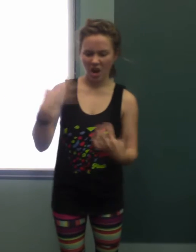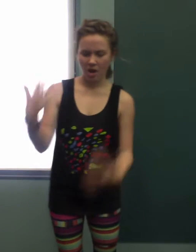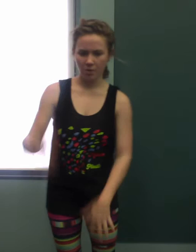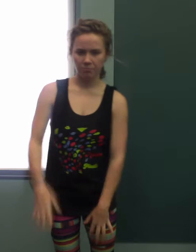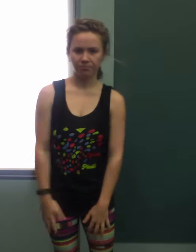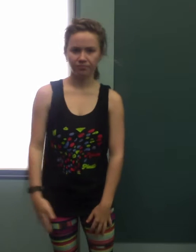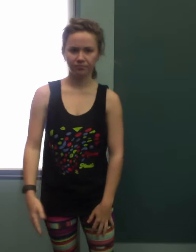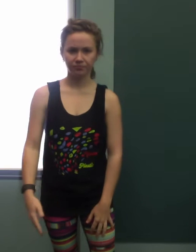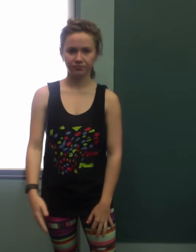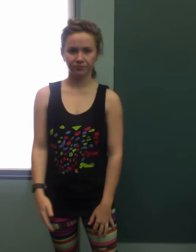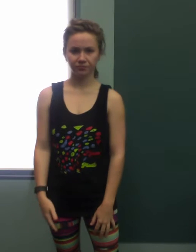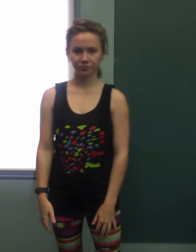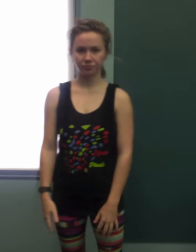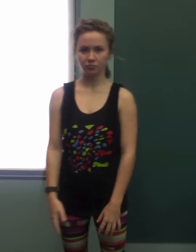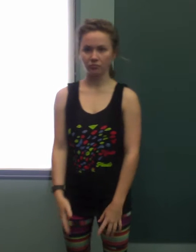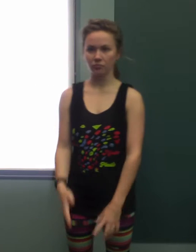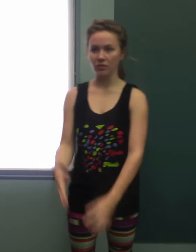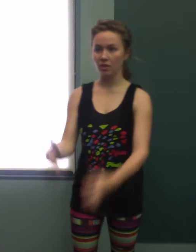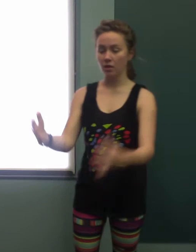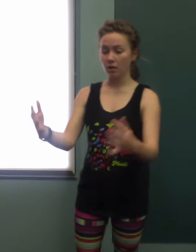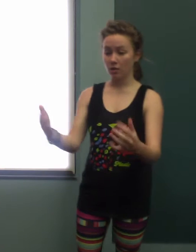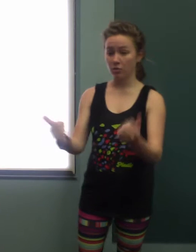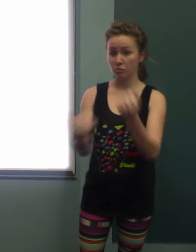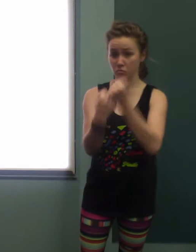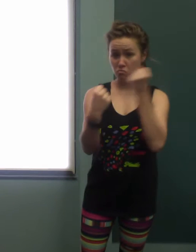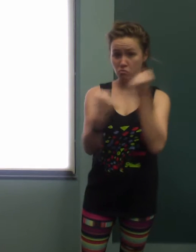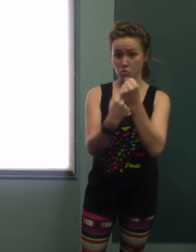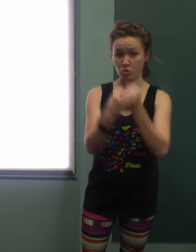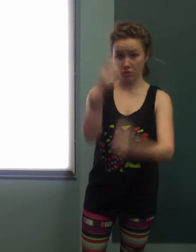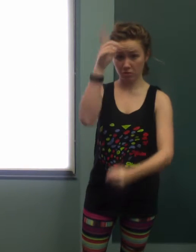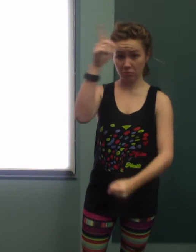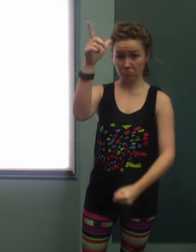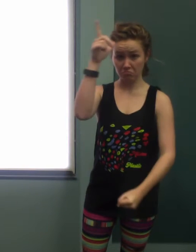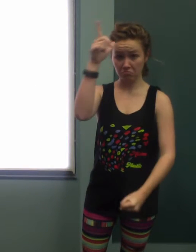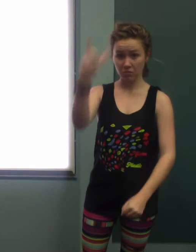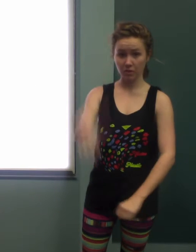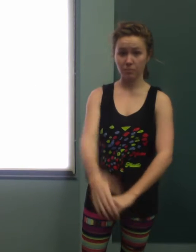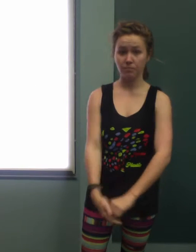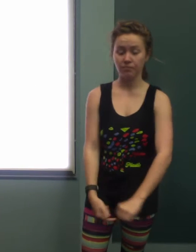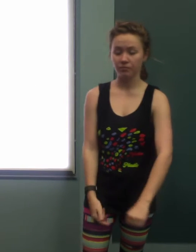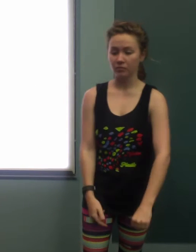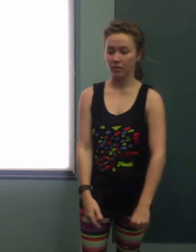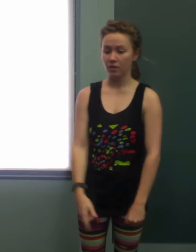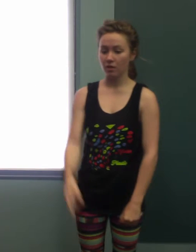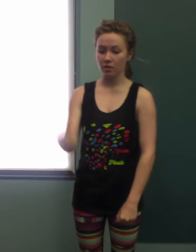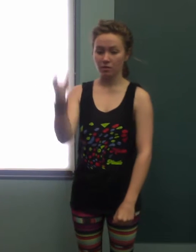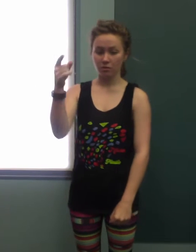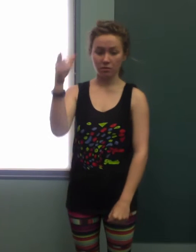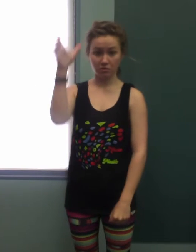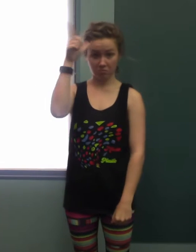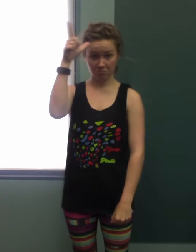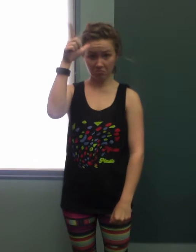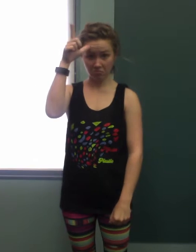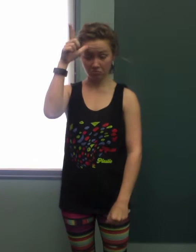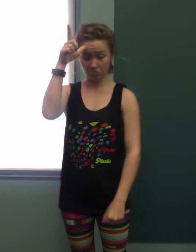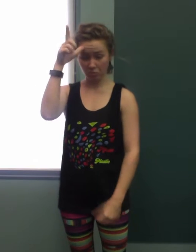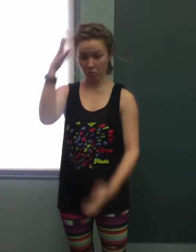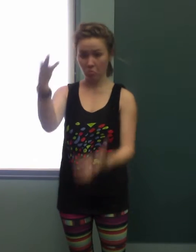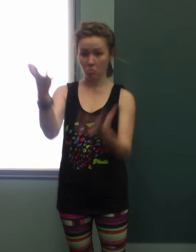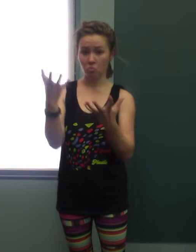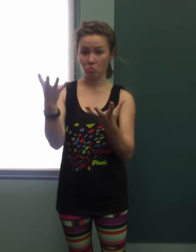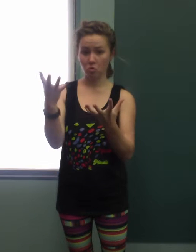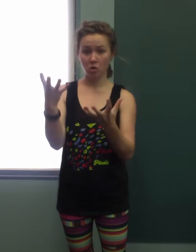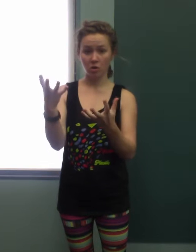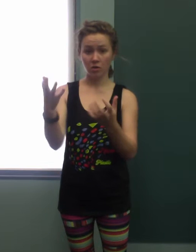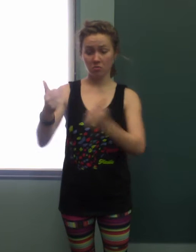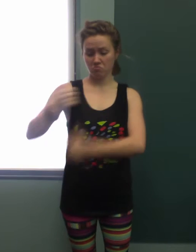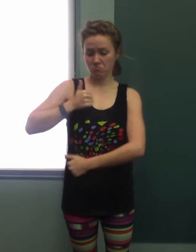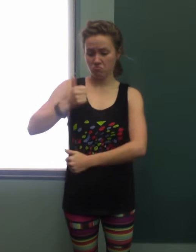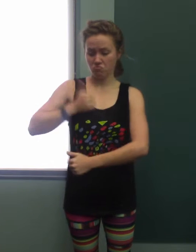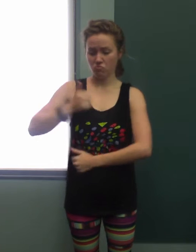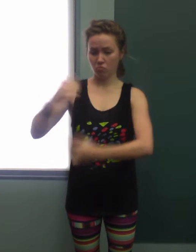rallied behind Lincoln. Lincoln called for recruits, and within 90 days, he had